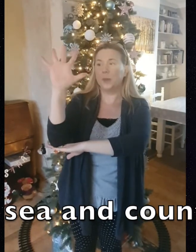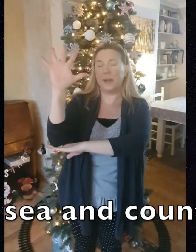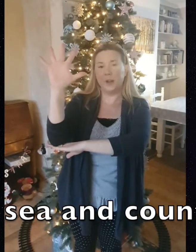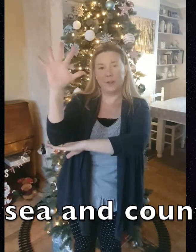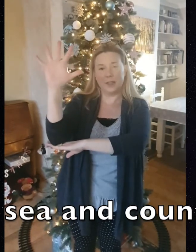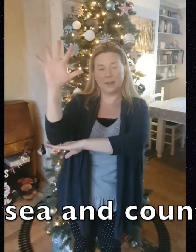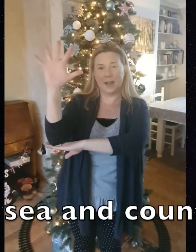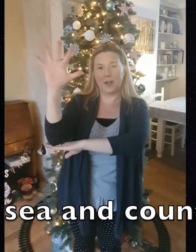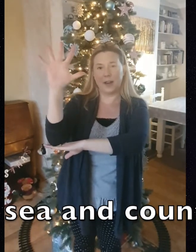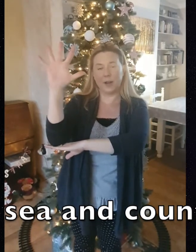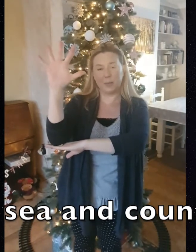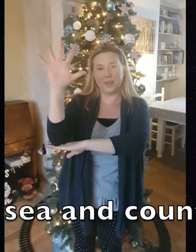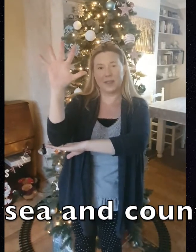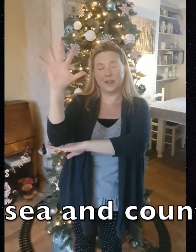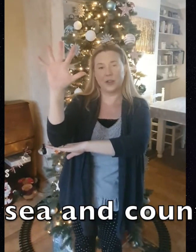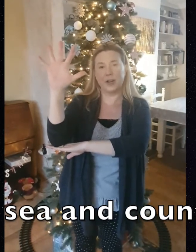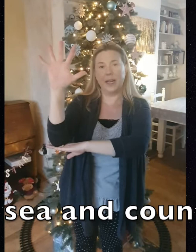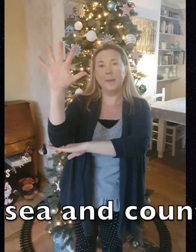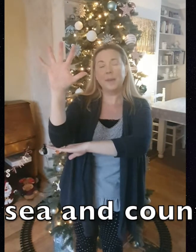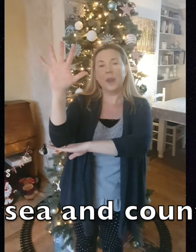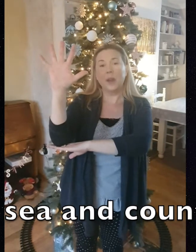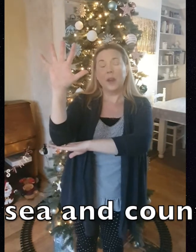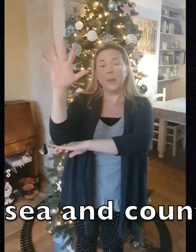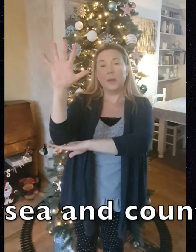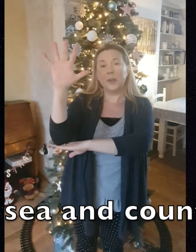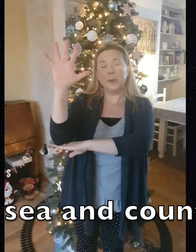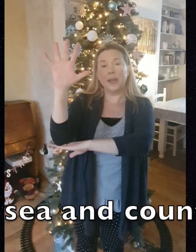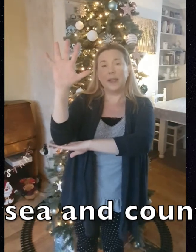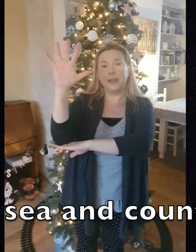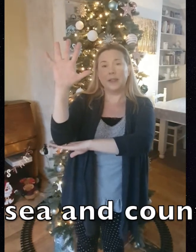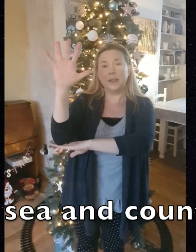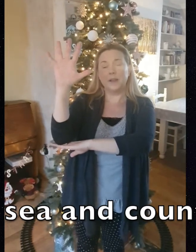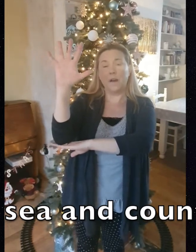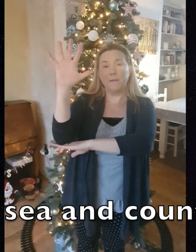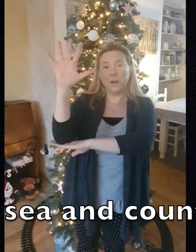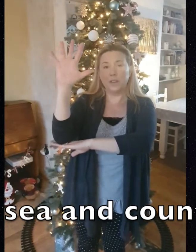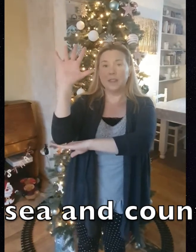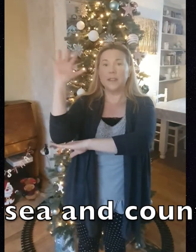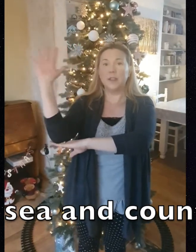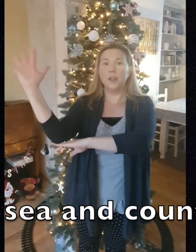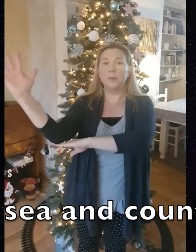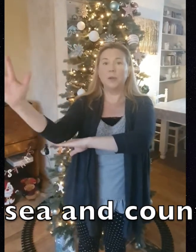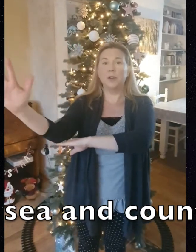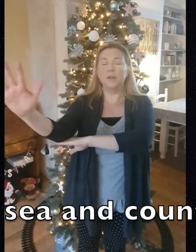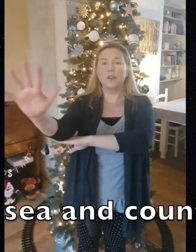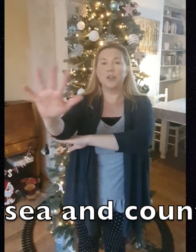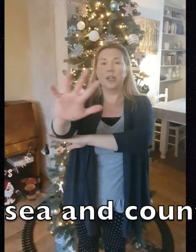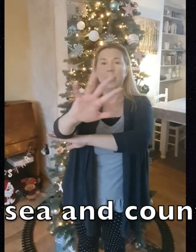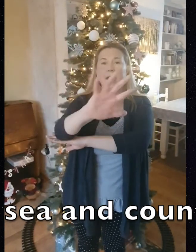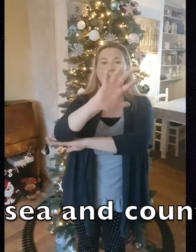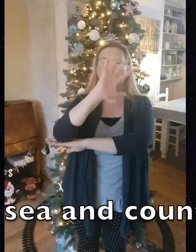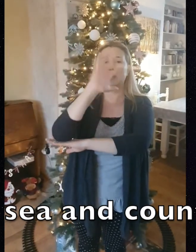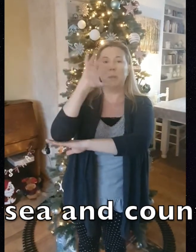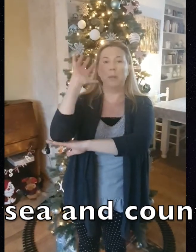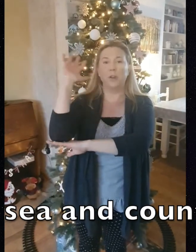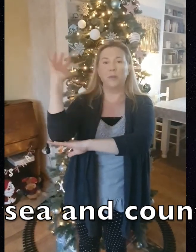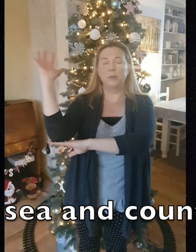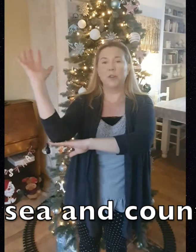your fingers out. That represents a tree, but to make it a forest, you move the tree in a sweeping movement